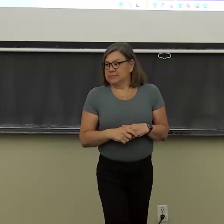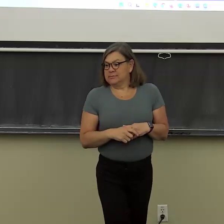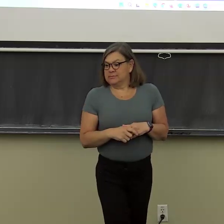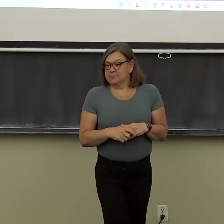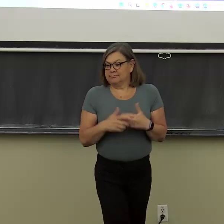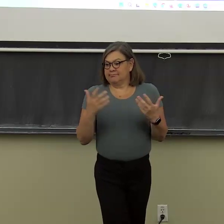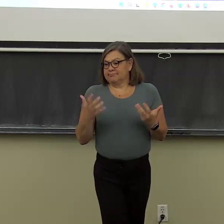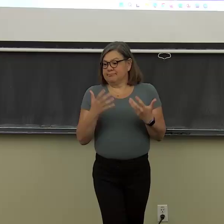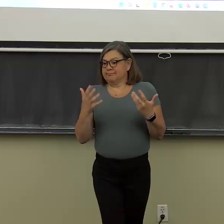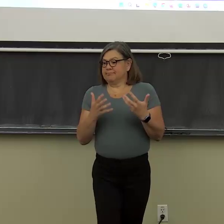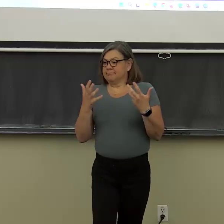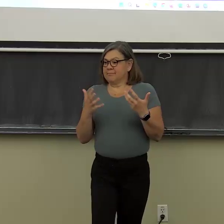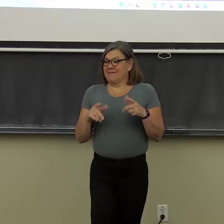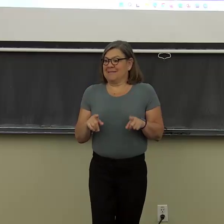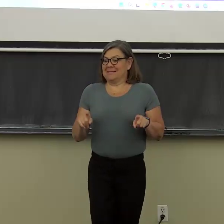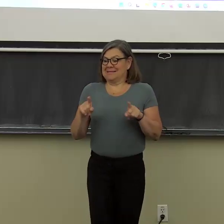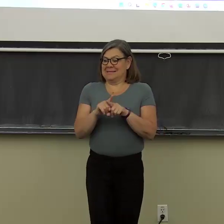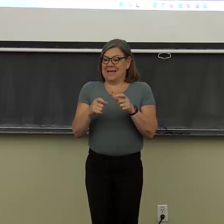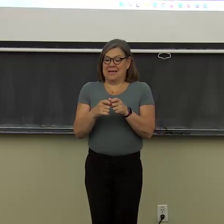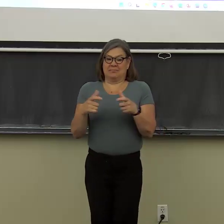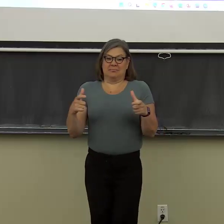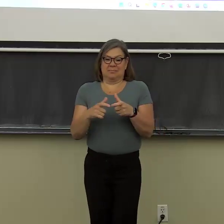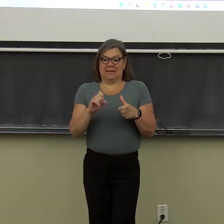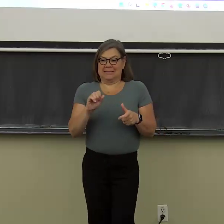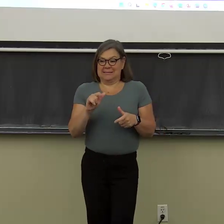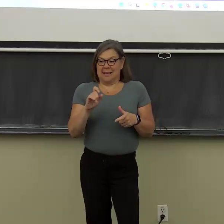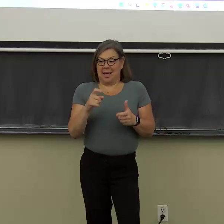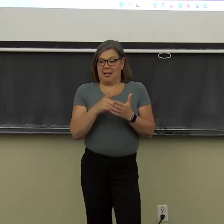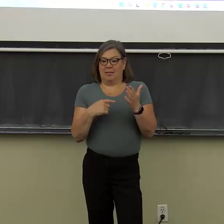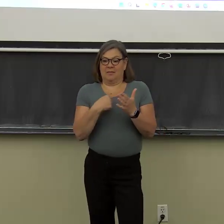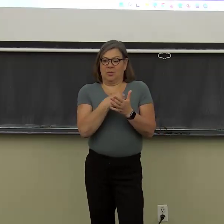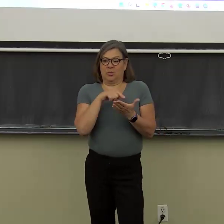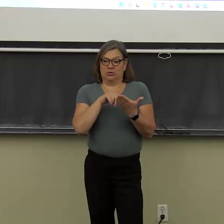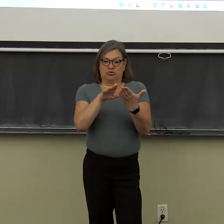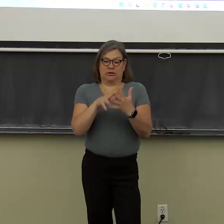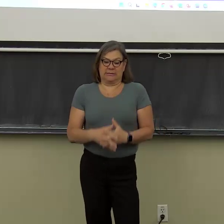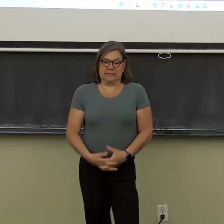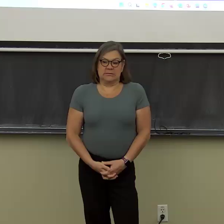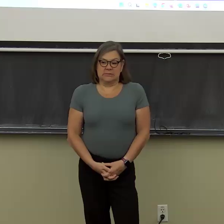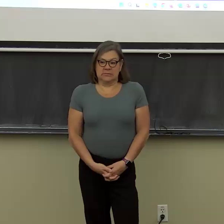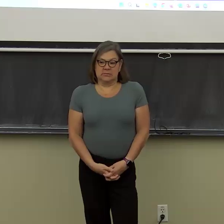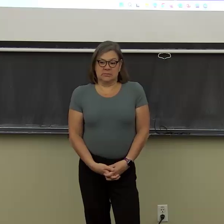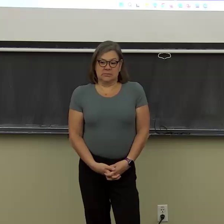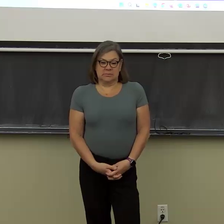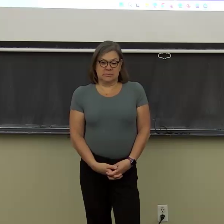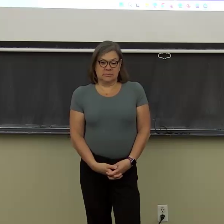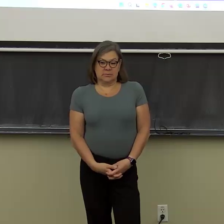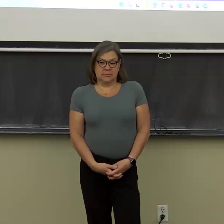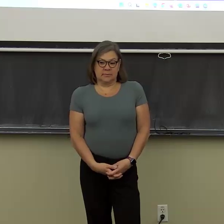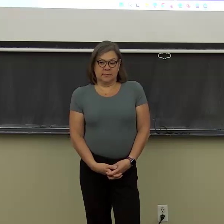to some extent the same scale of what we need to address. And